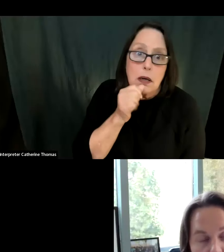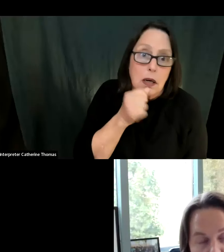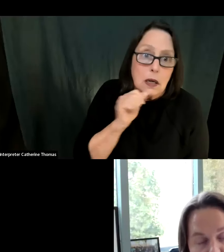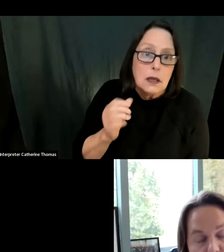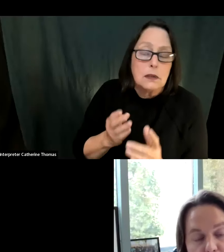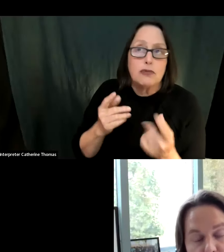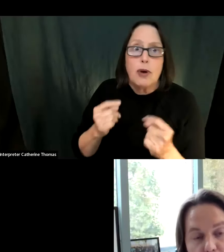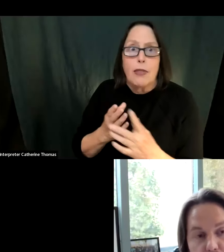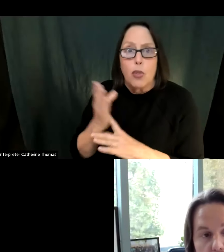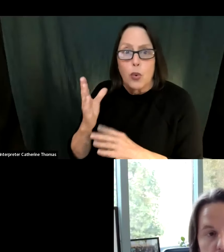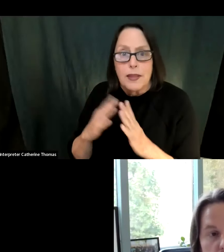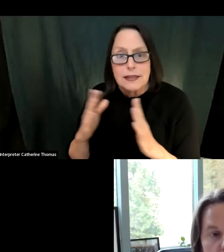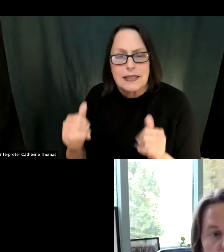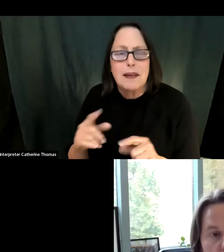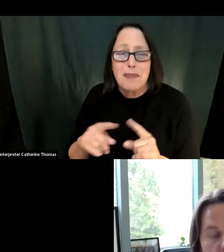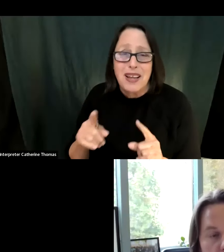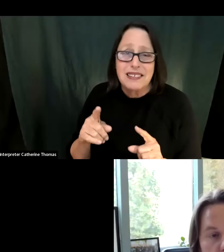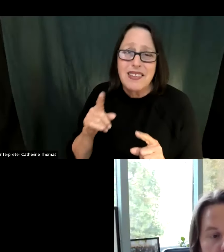they're there.